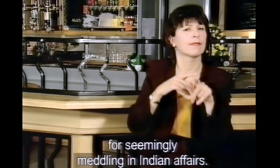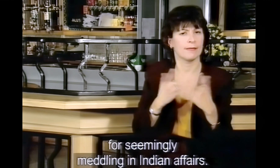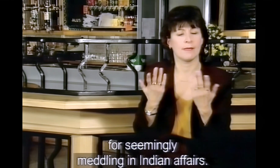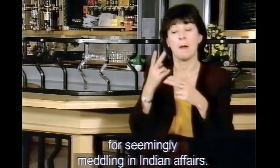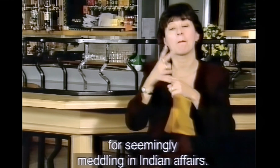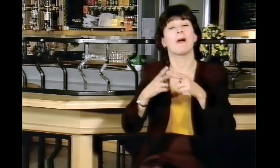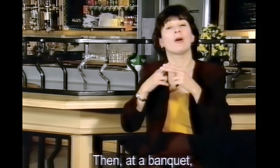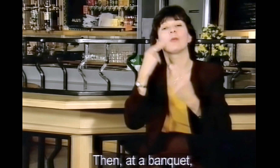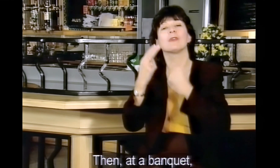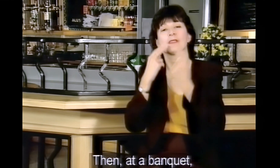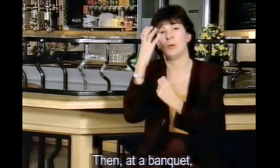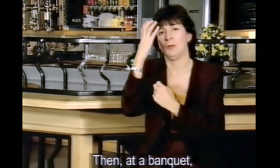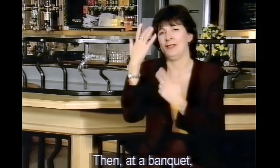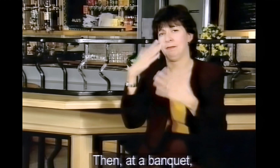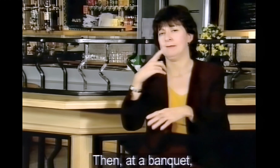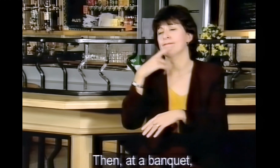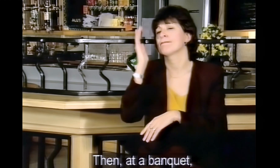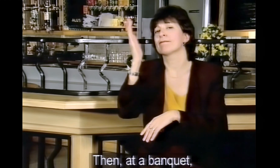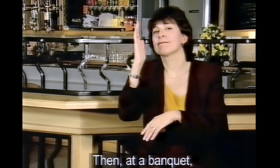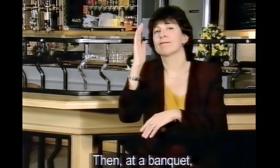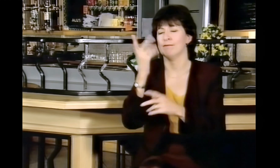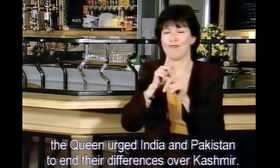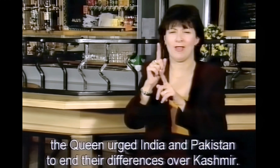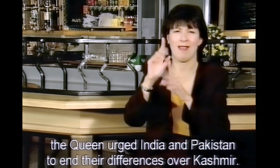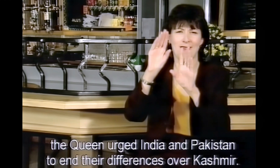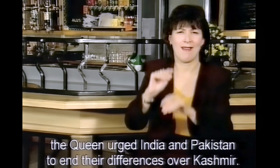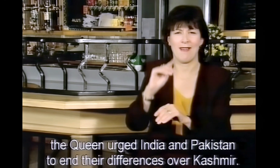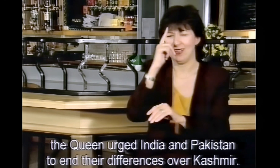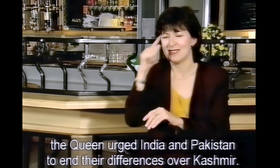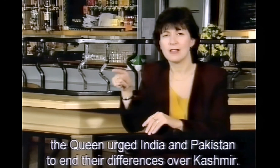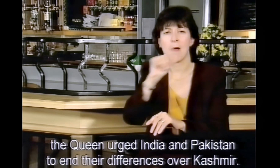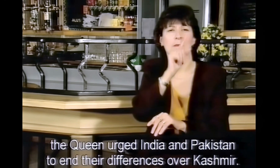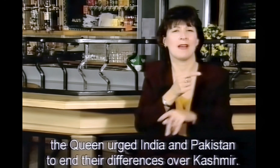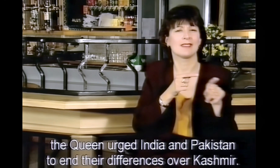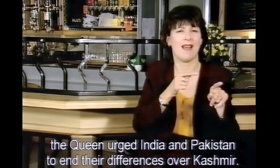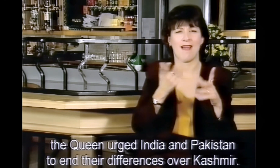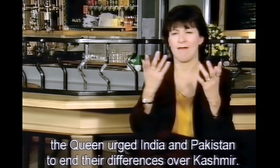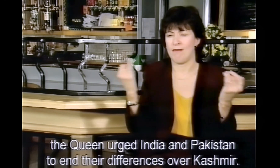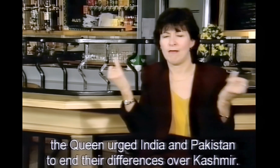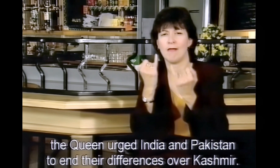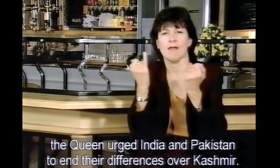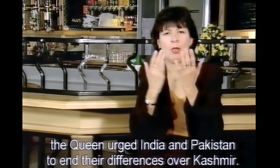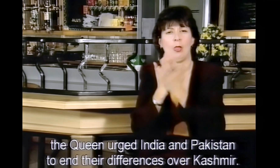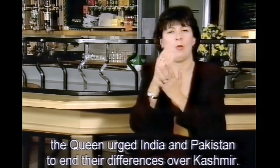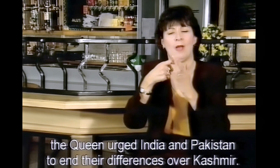affairs. Then, at a banquet, the Queen urged India and Pakistan to end their differences over